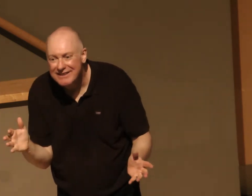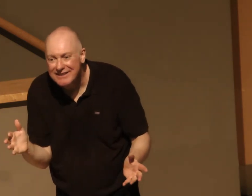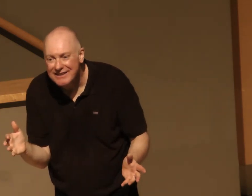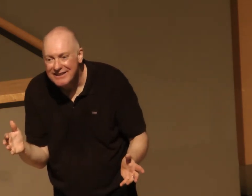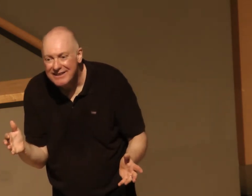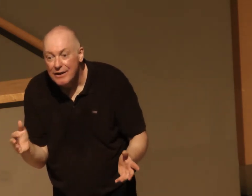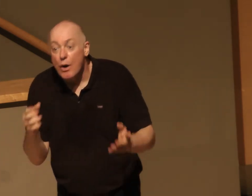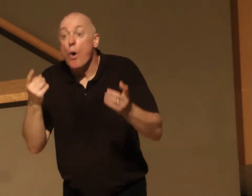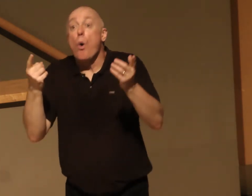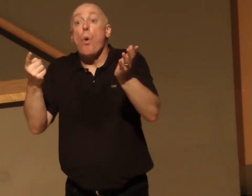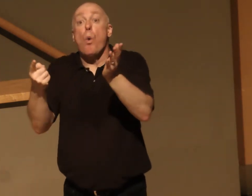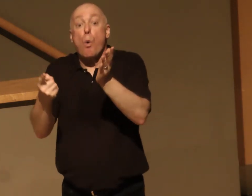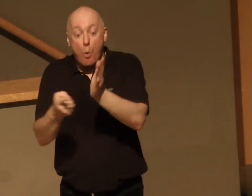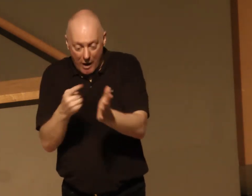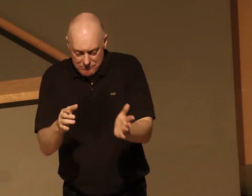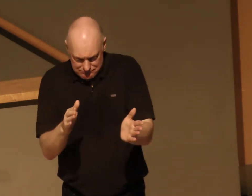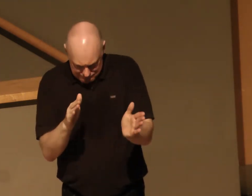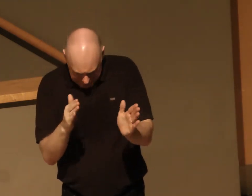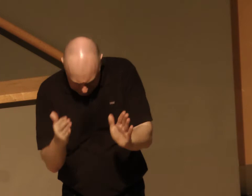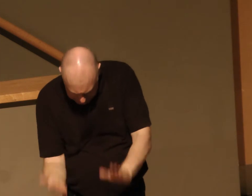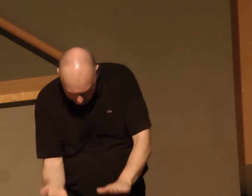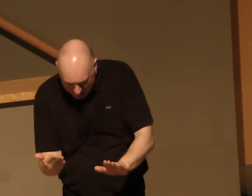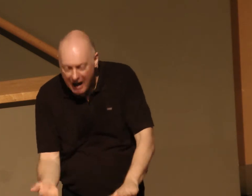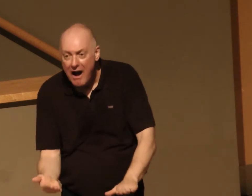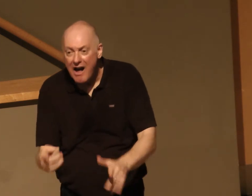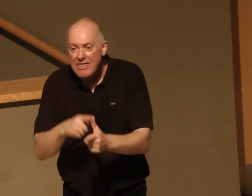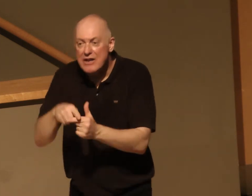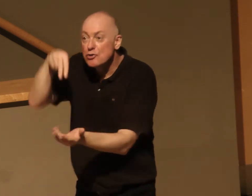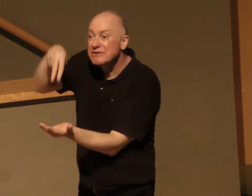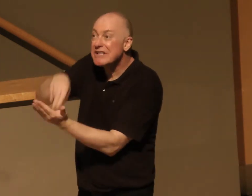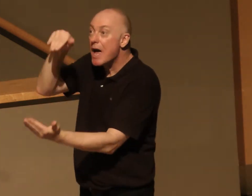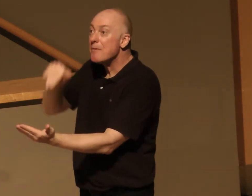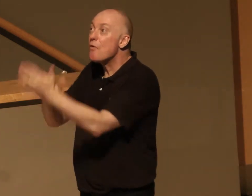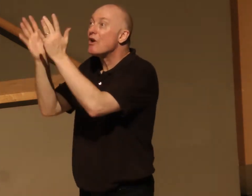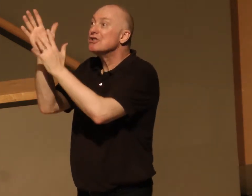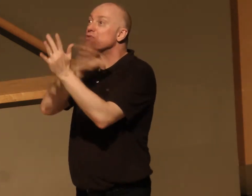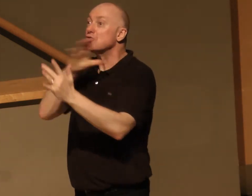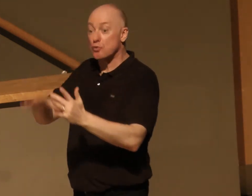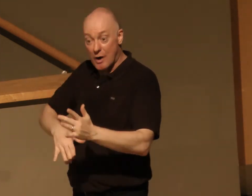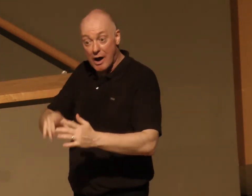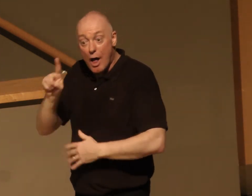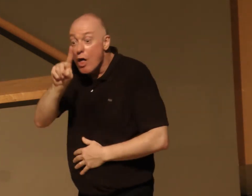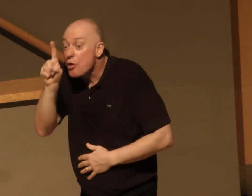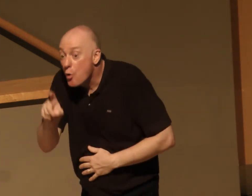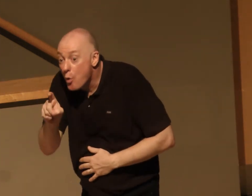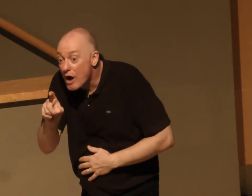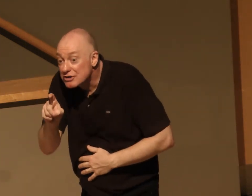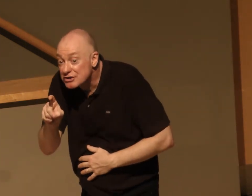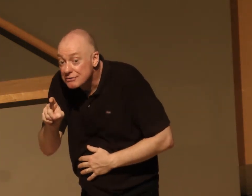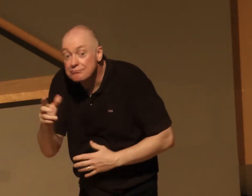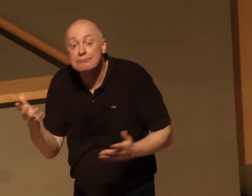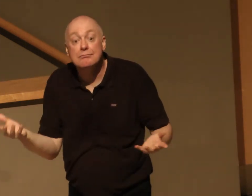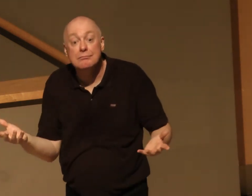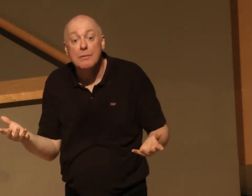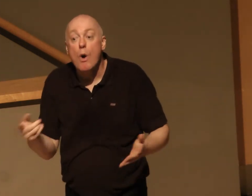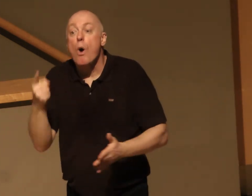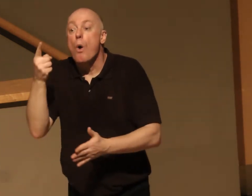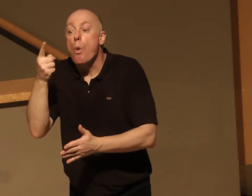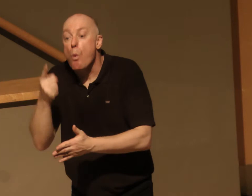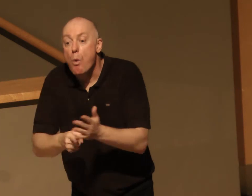because once we pass from this life we walk and we'll stand before Jesus Christ and the question that is confronting us today is what are we putting our hope